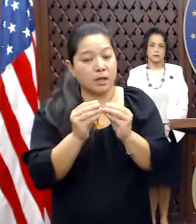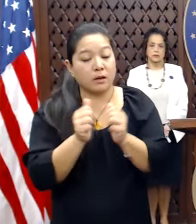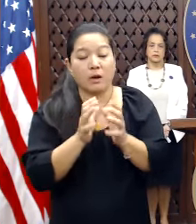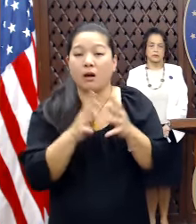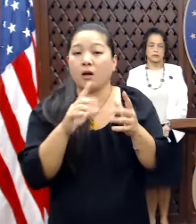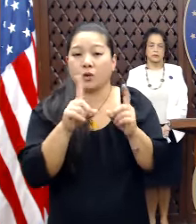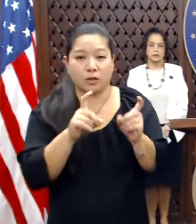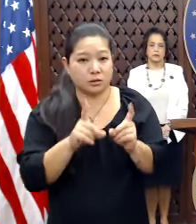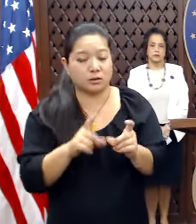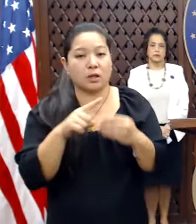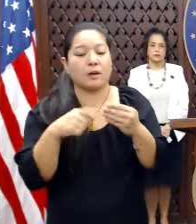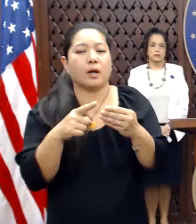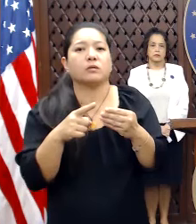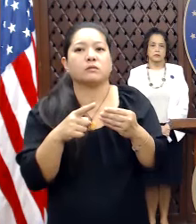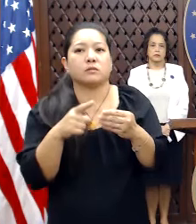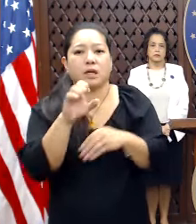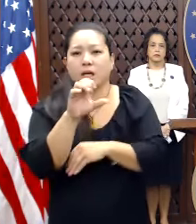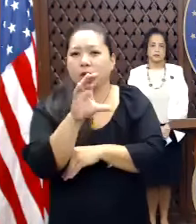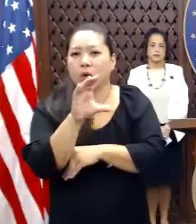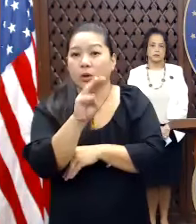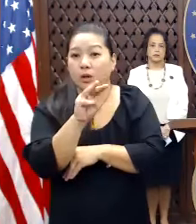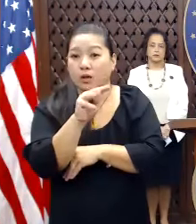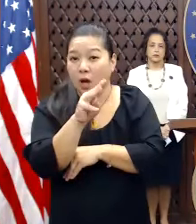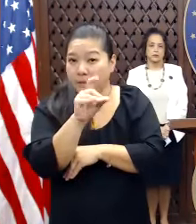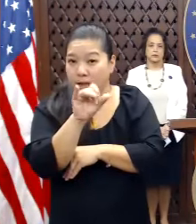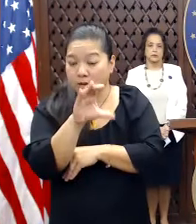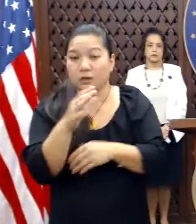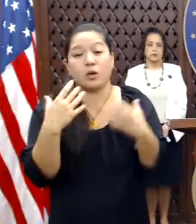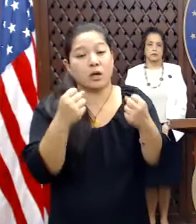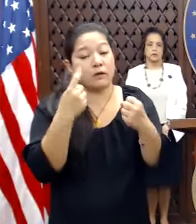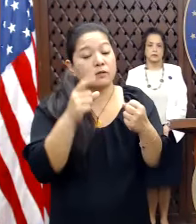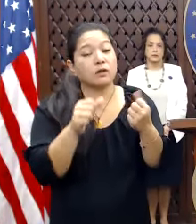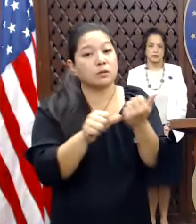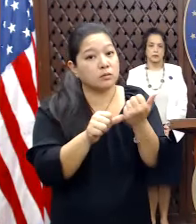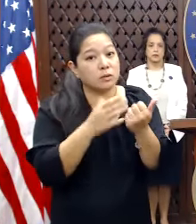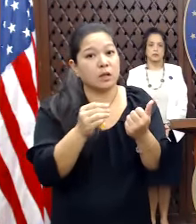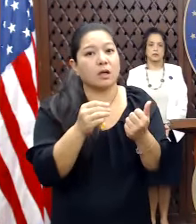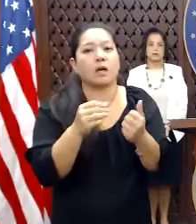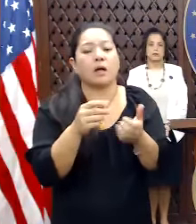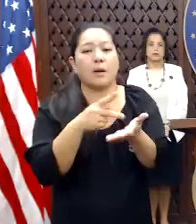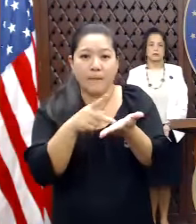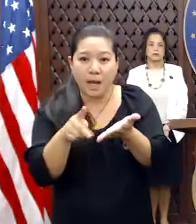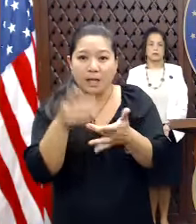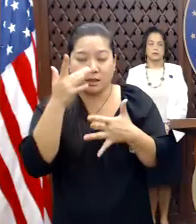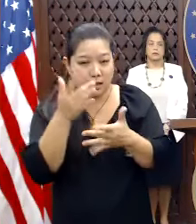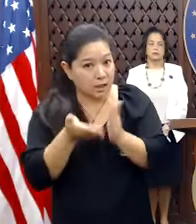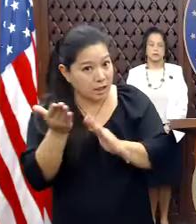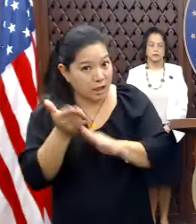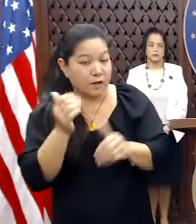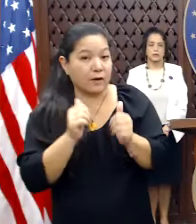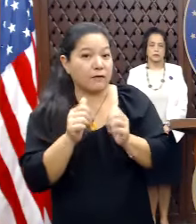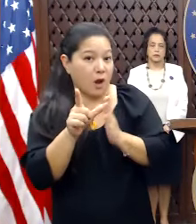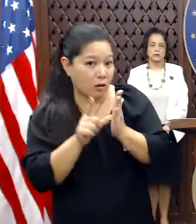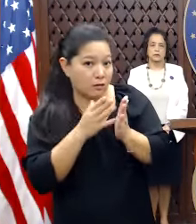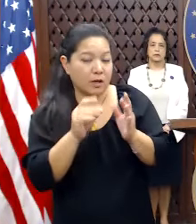of questions regarding economic recovery initiatives such as the Paid Sick Leave Act and the Emergency Family